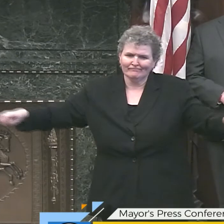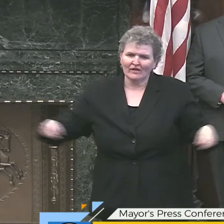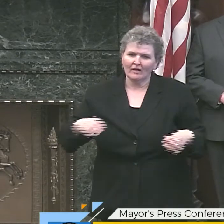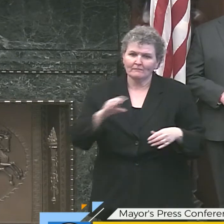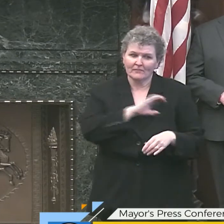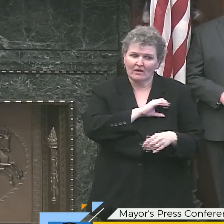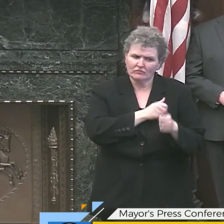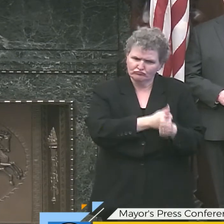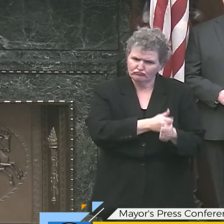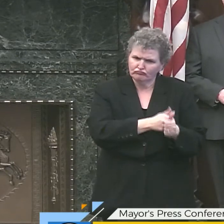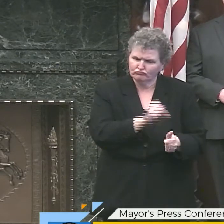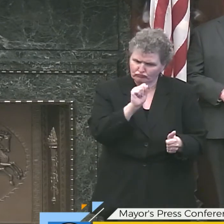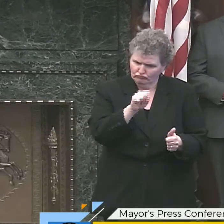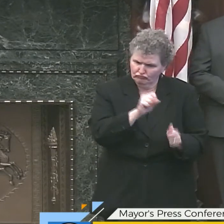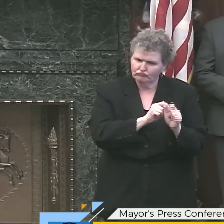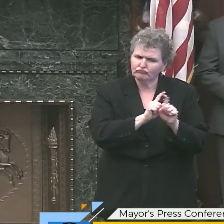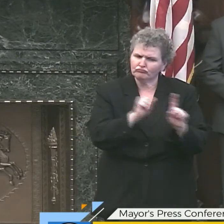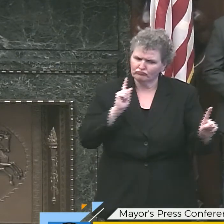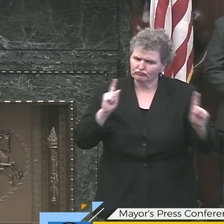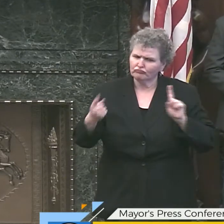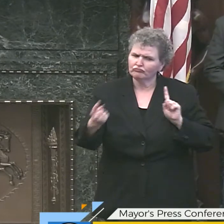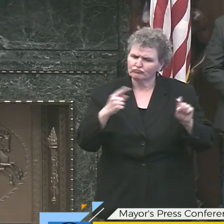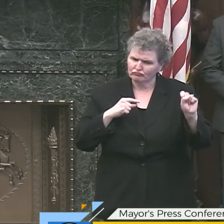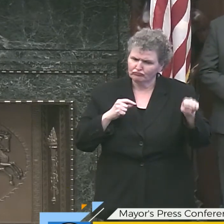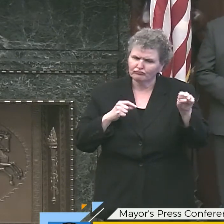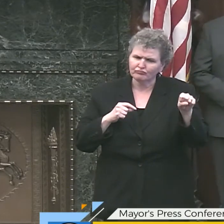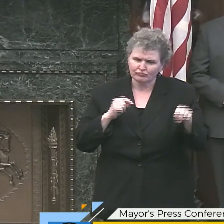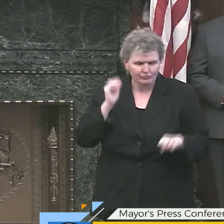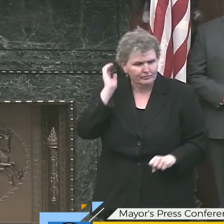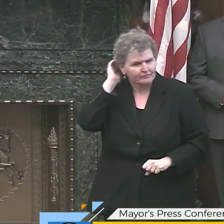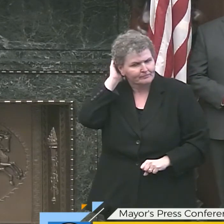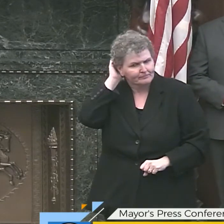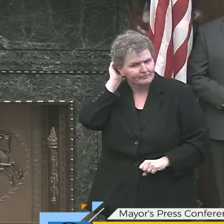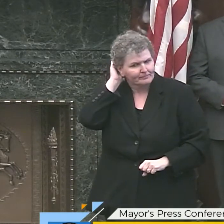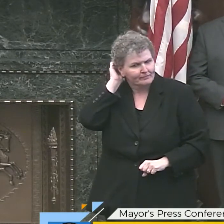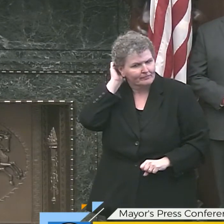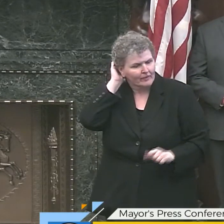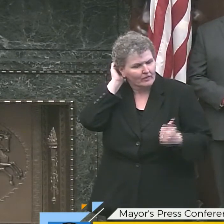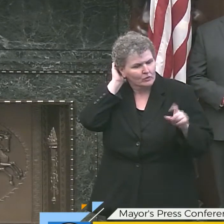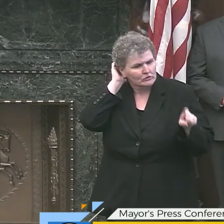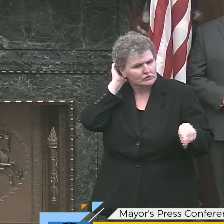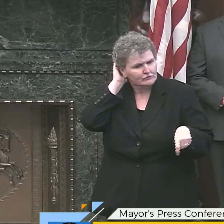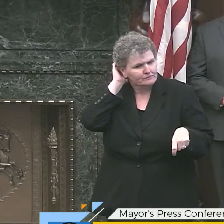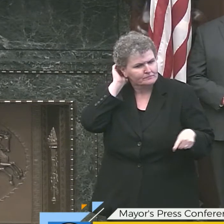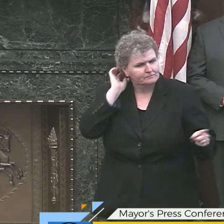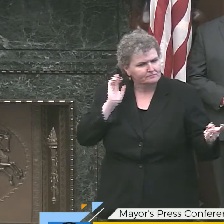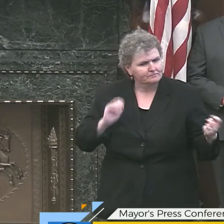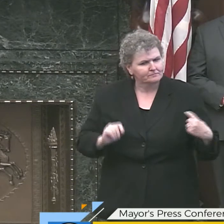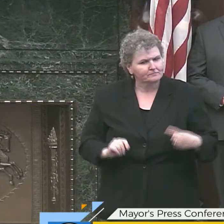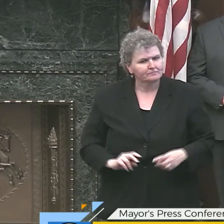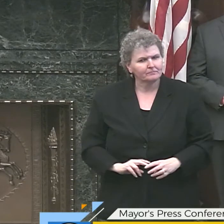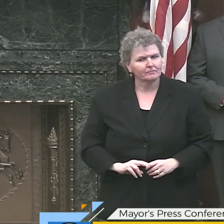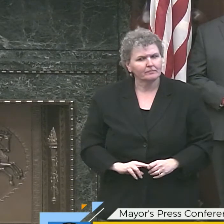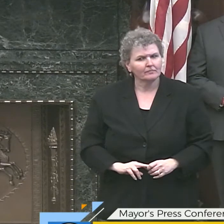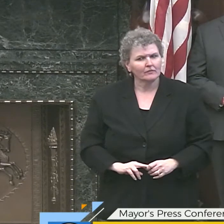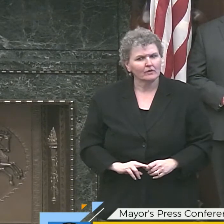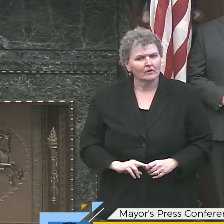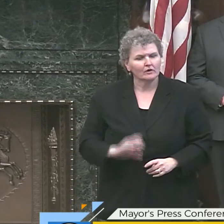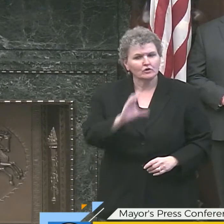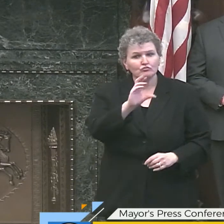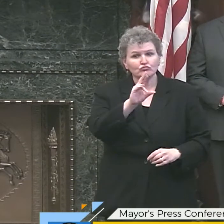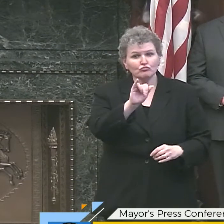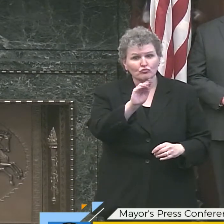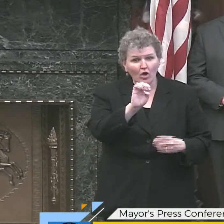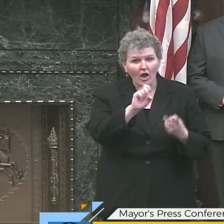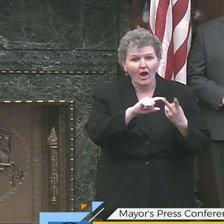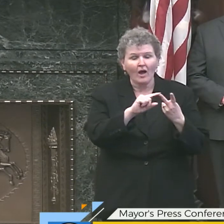social distancing guidelines that we've provided. And one other question about crime and guns. Gun